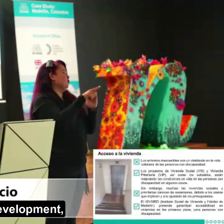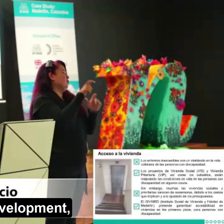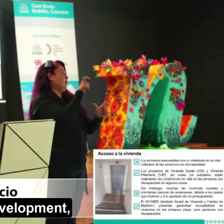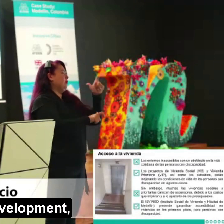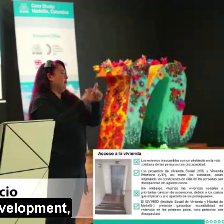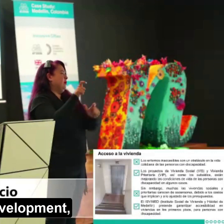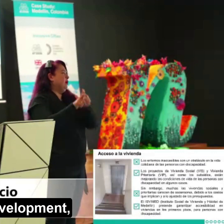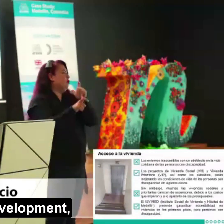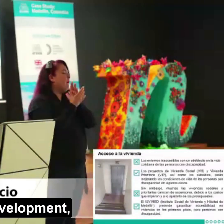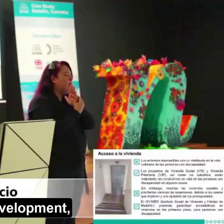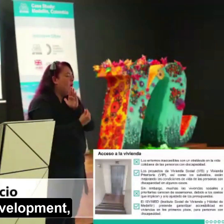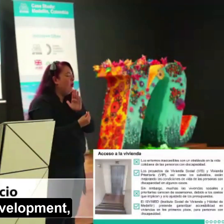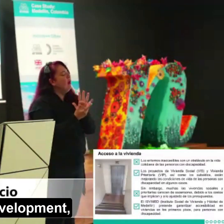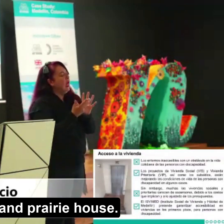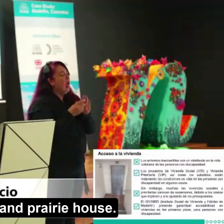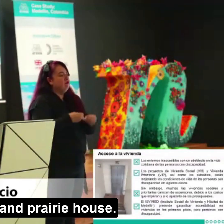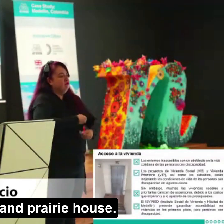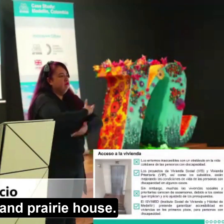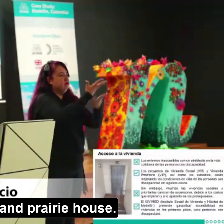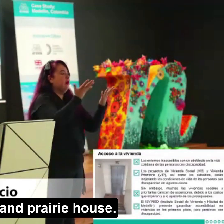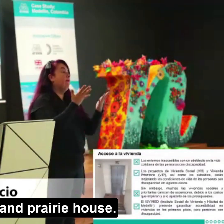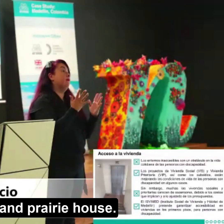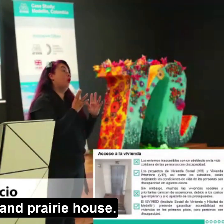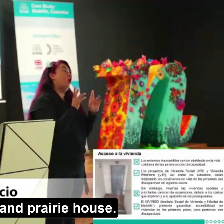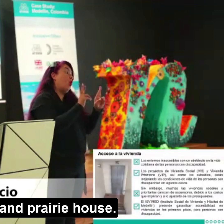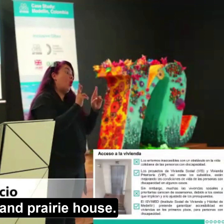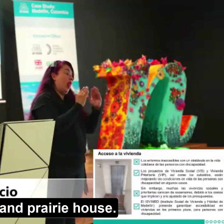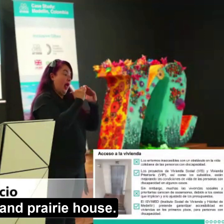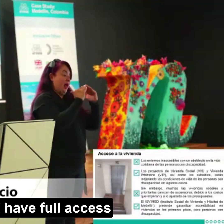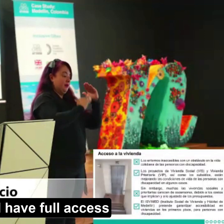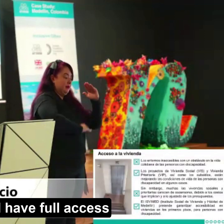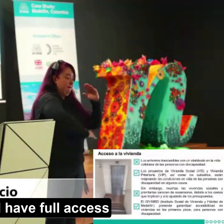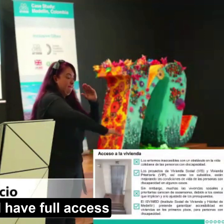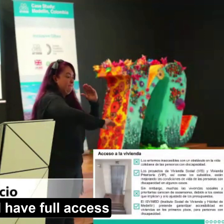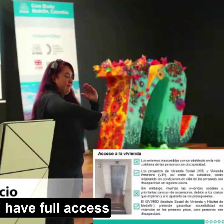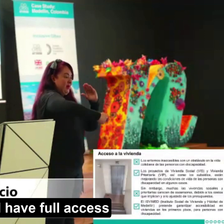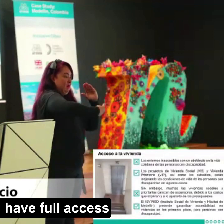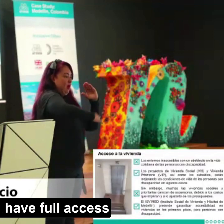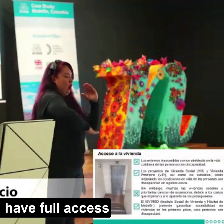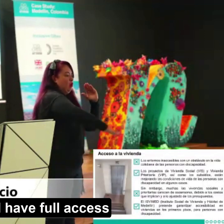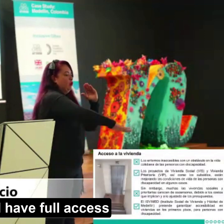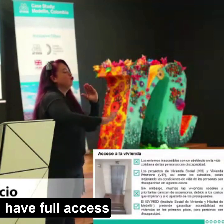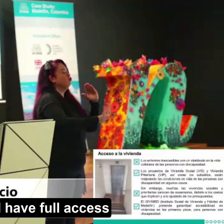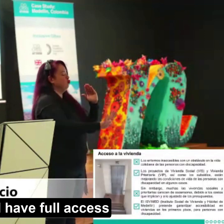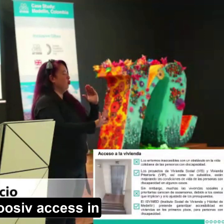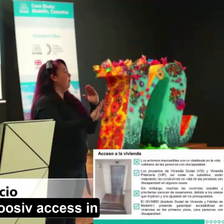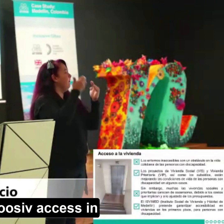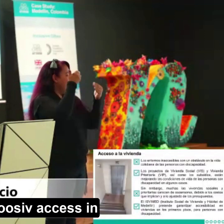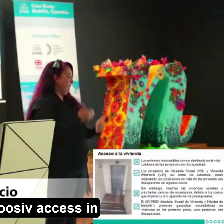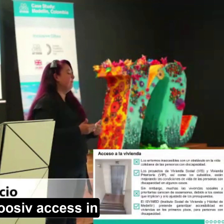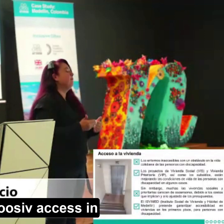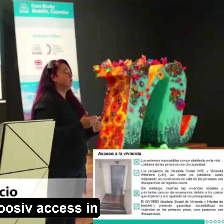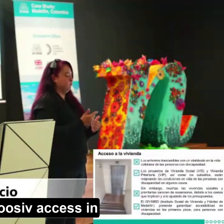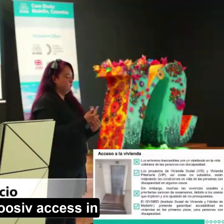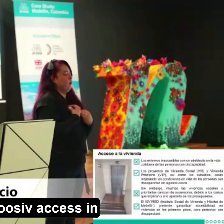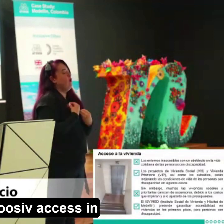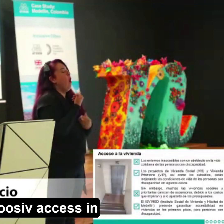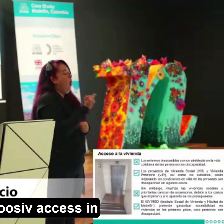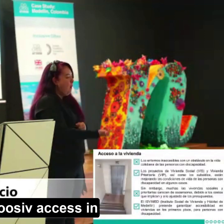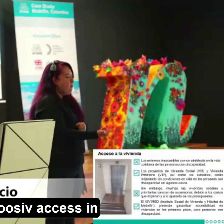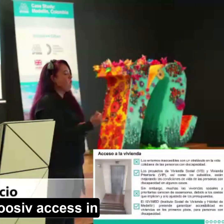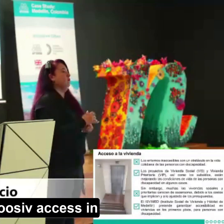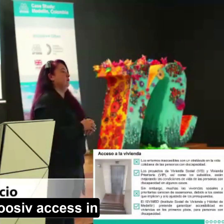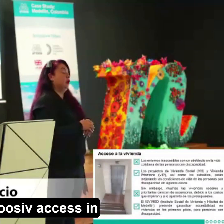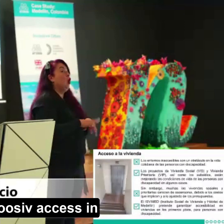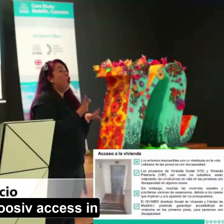housing development for social and priority housing will have full